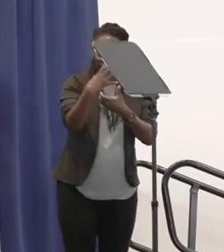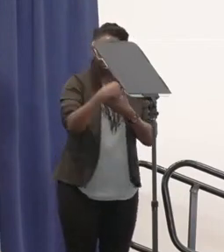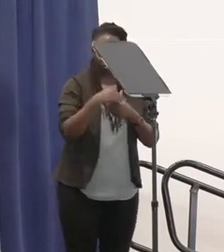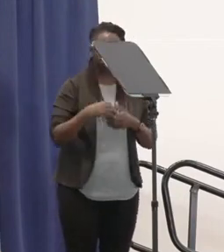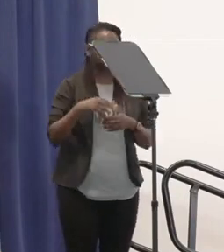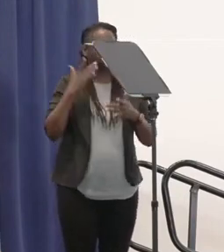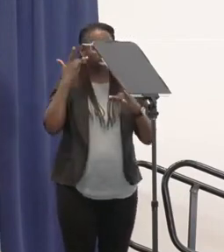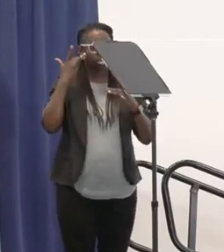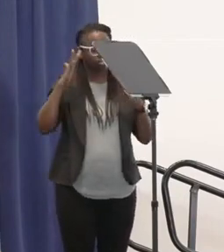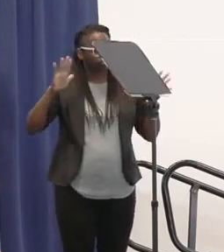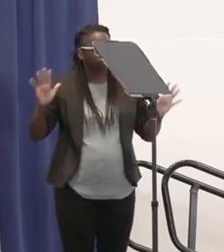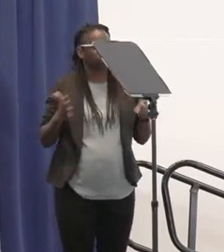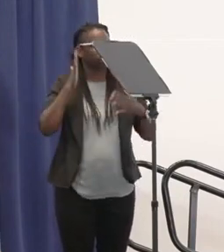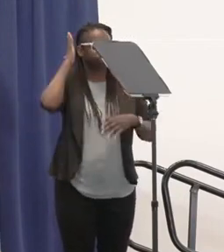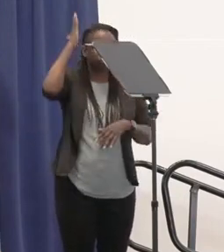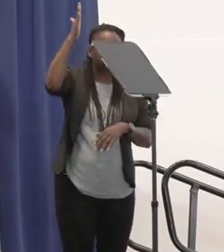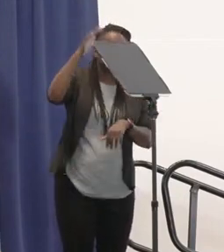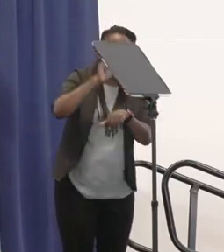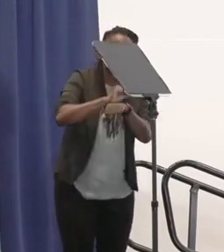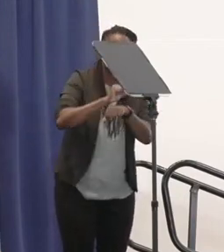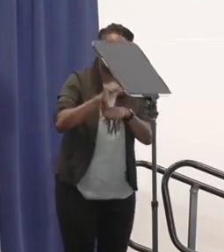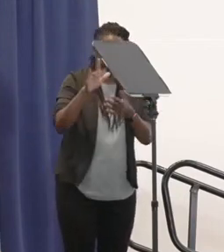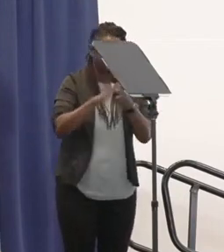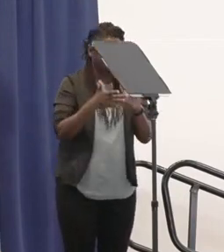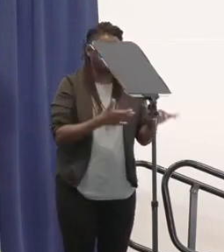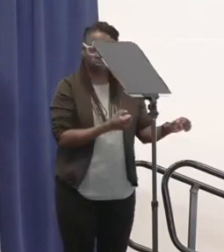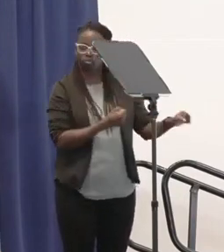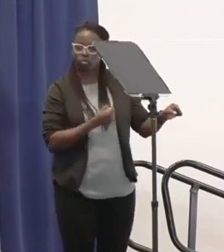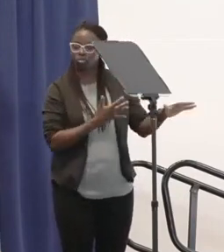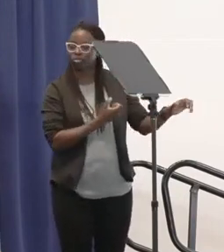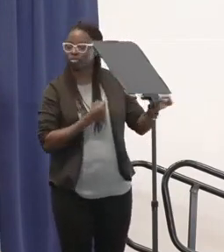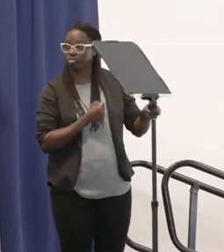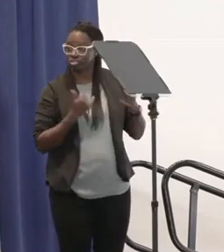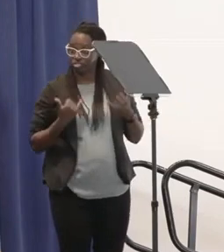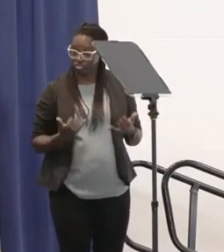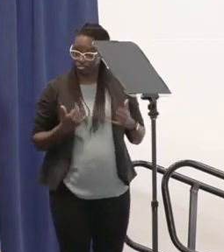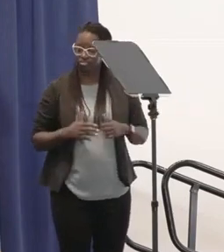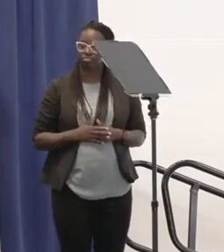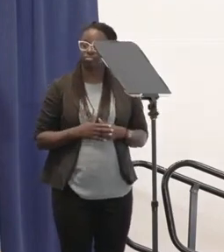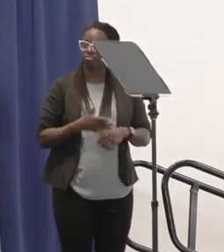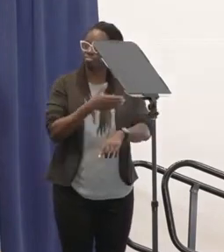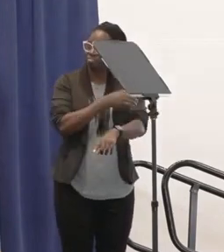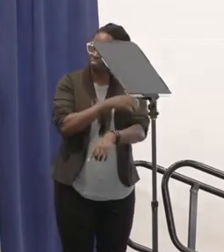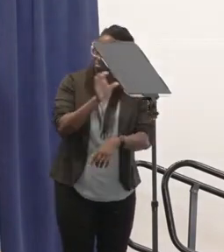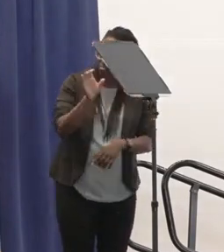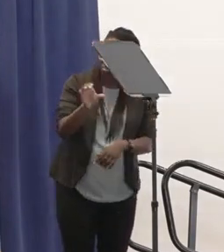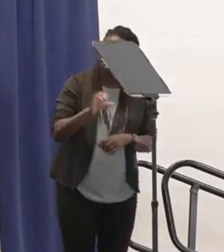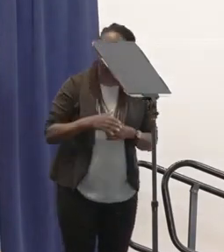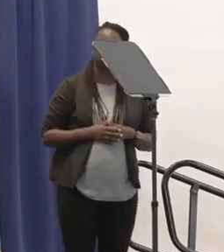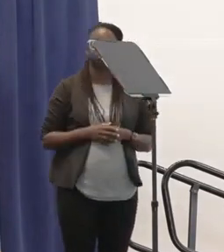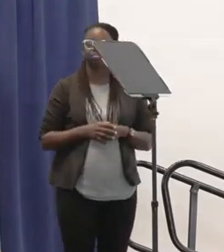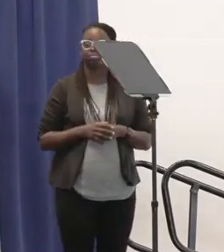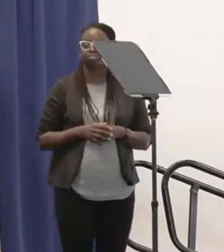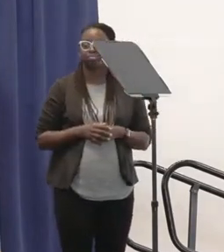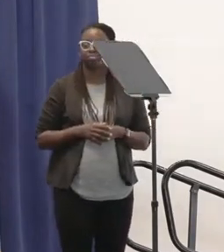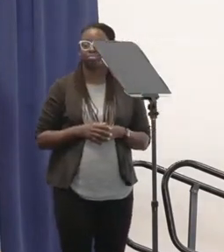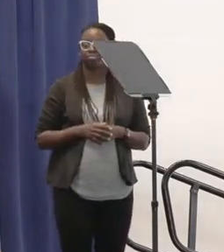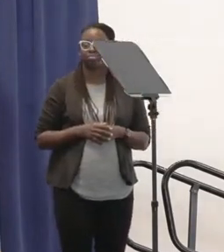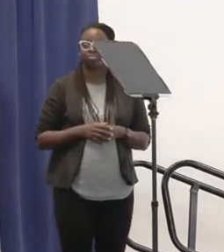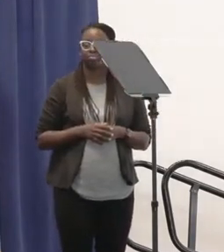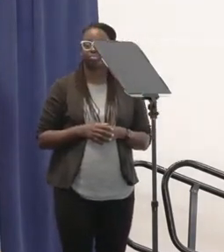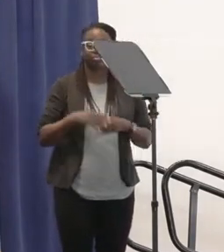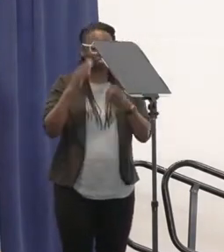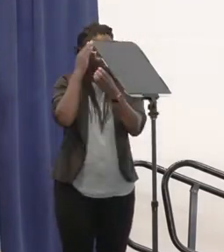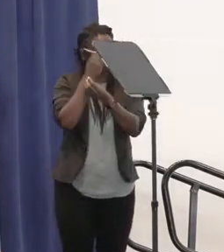feel strong today and feel empowered today, and know that we will continue to be by you with